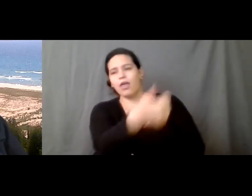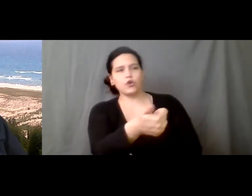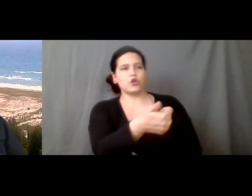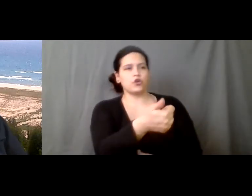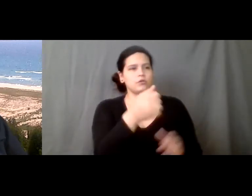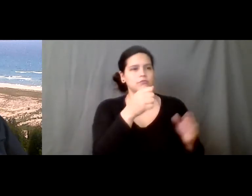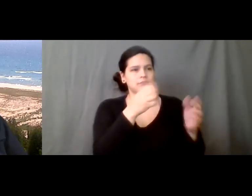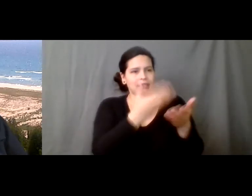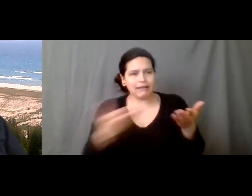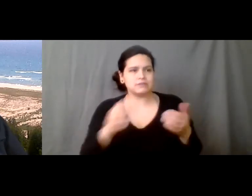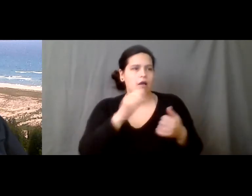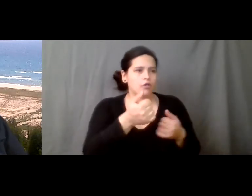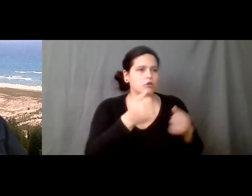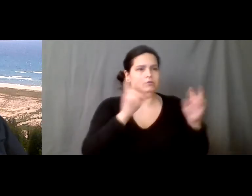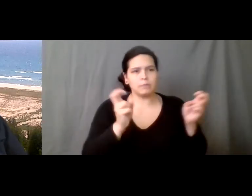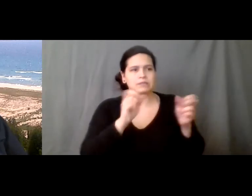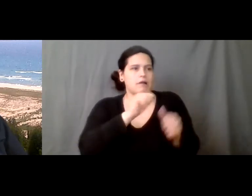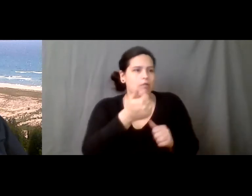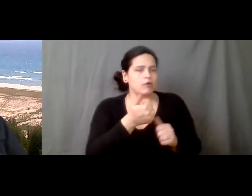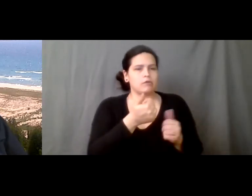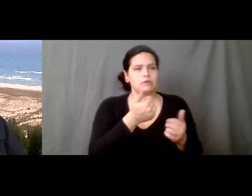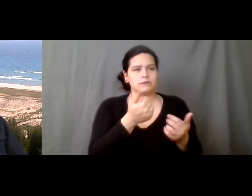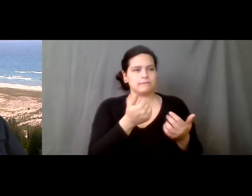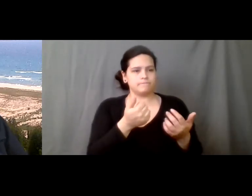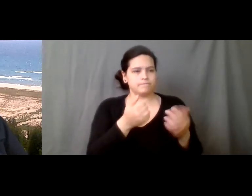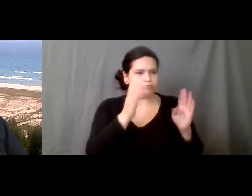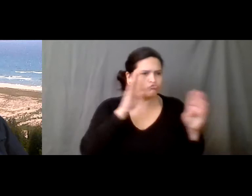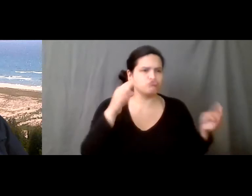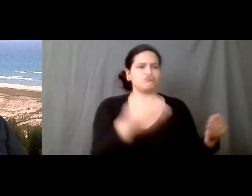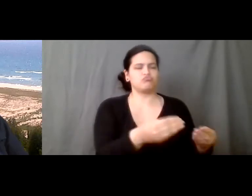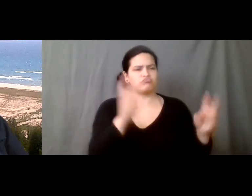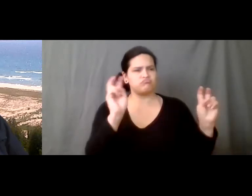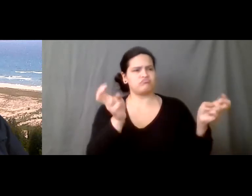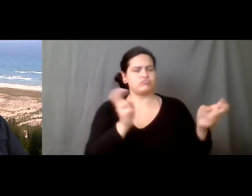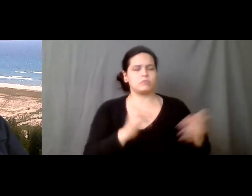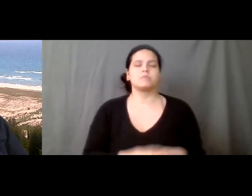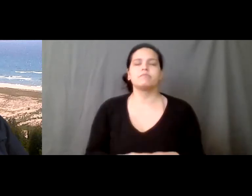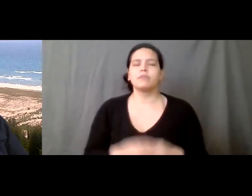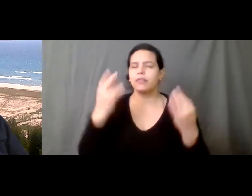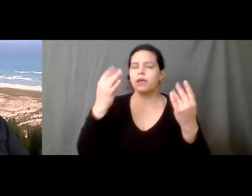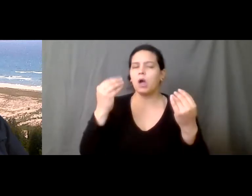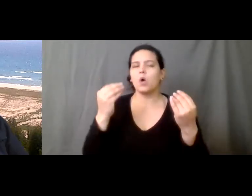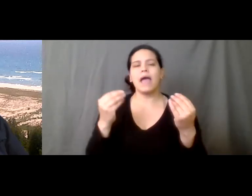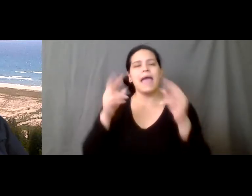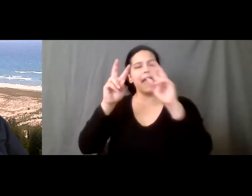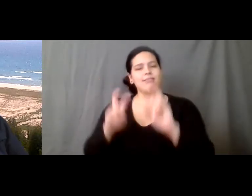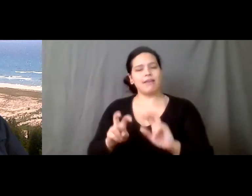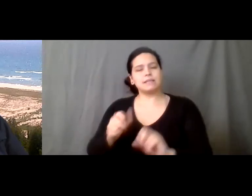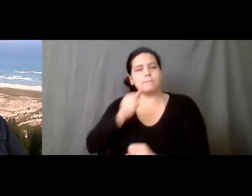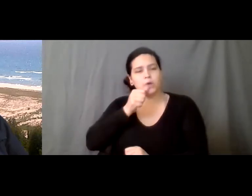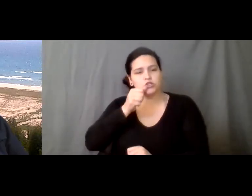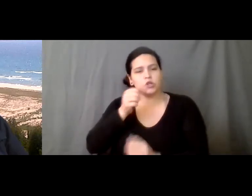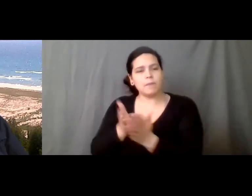how you're spending your money. And so you can think of this analyzing your personal budget or a family budget or